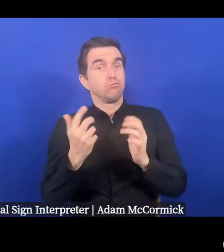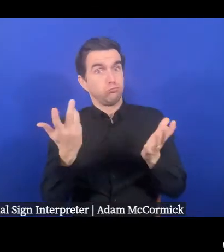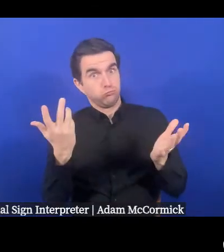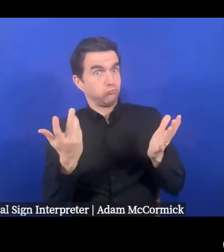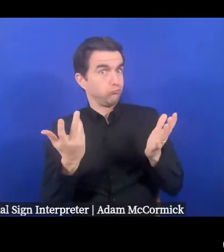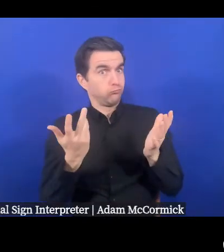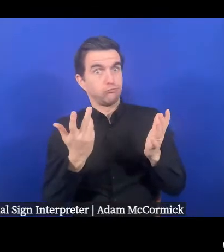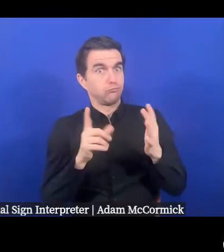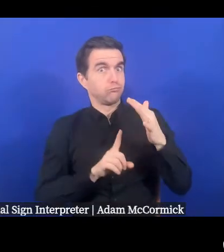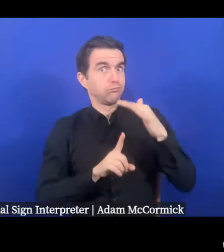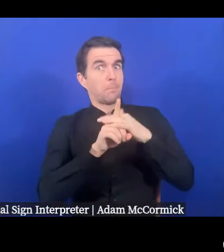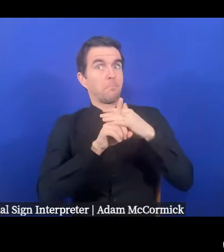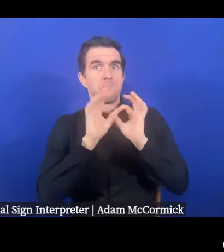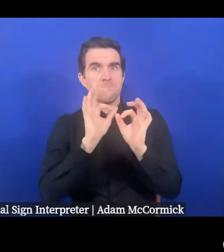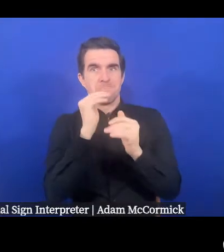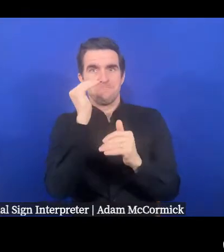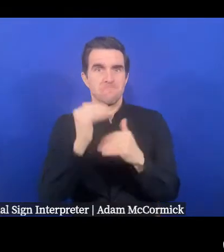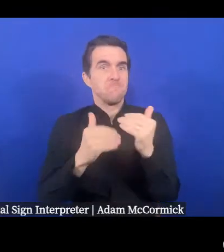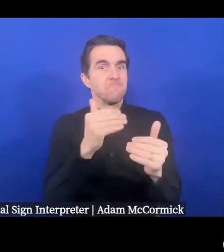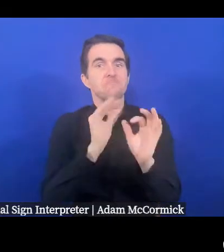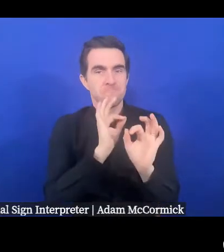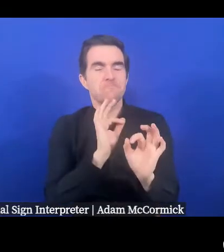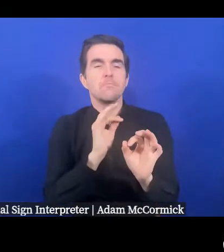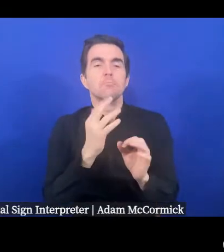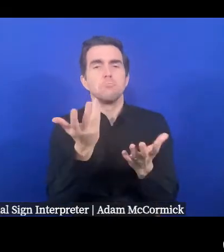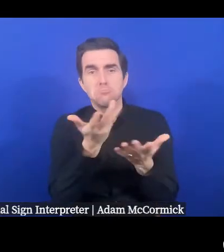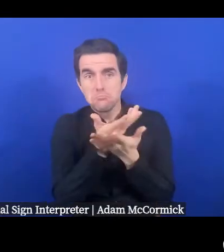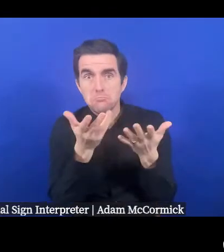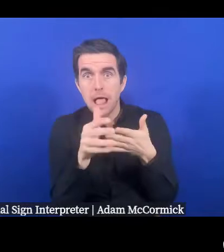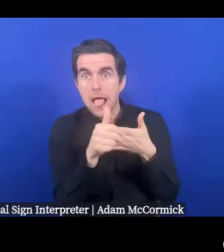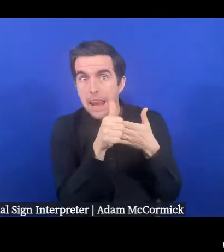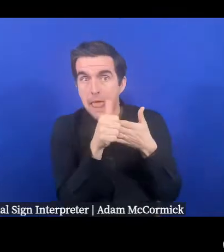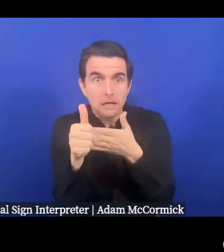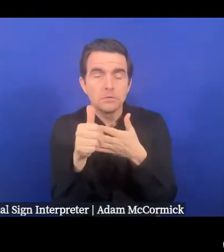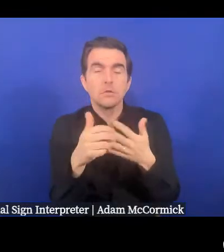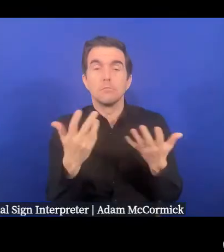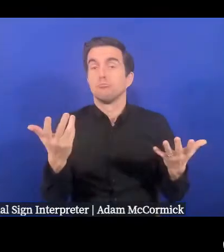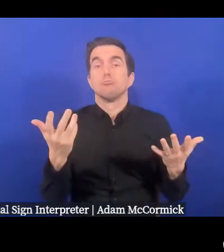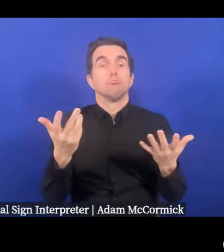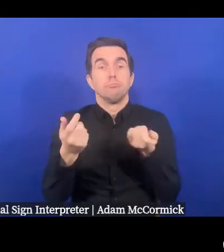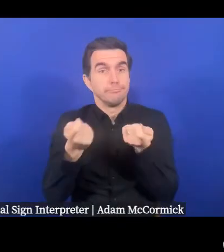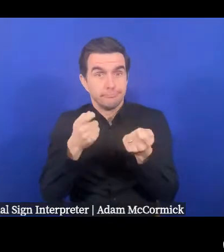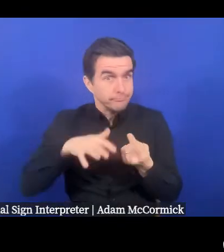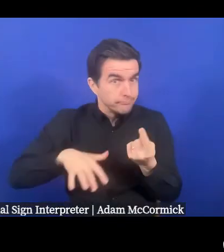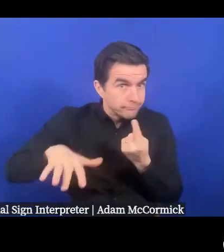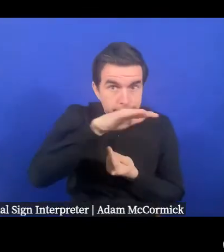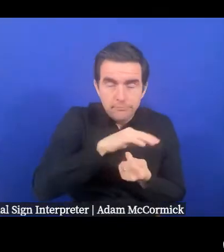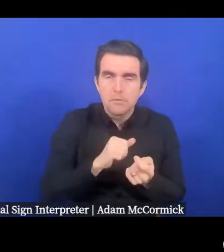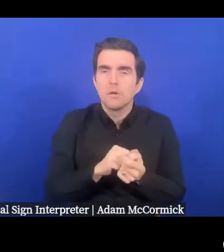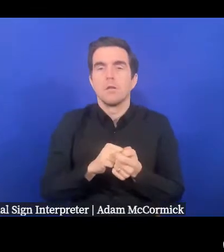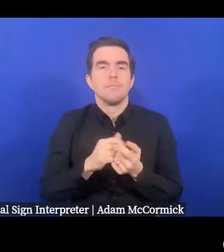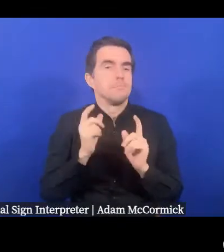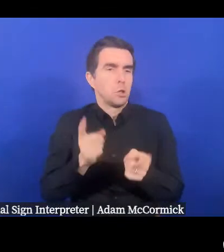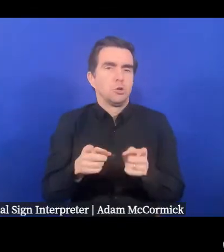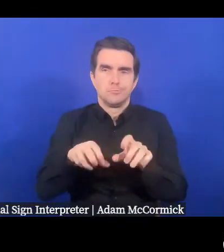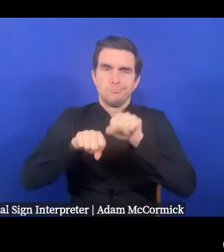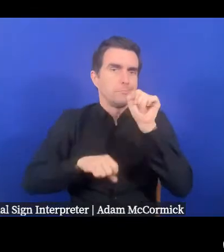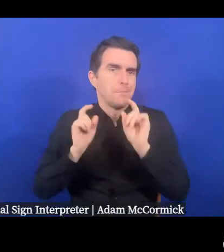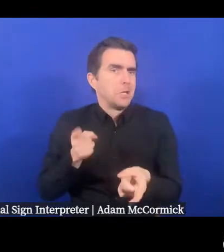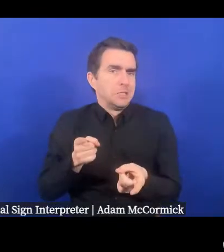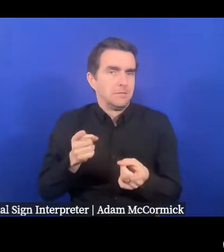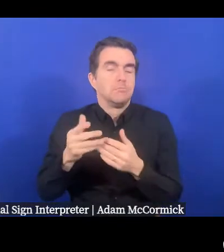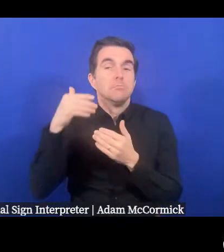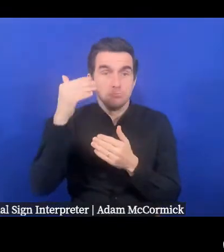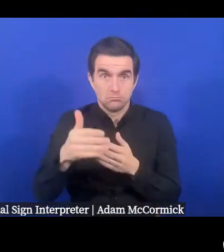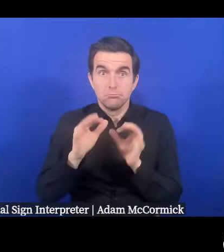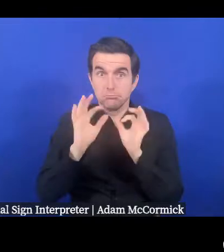that they need qualification, for that they need to be put there to speak. They need to be heard. So first of all, I believe you have